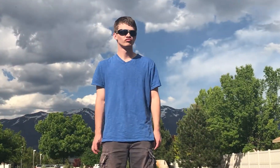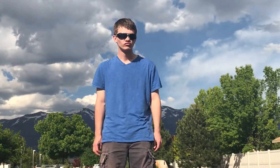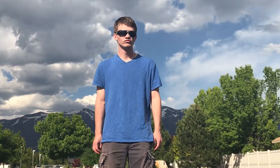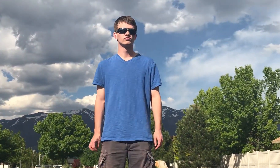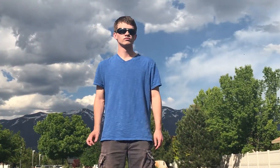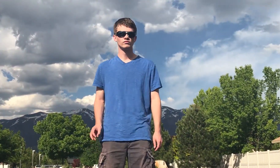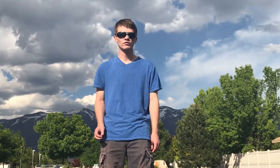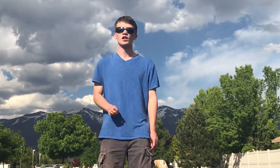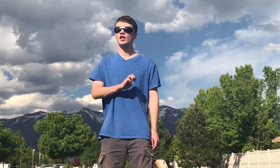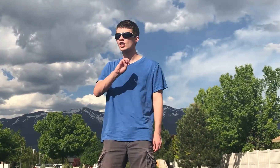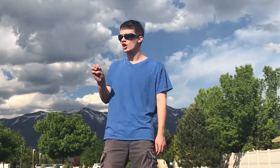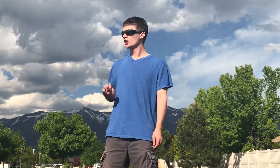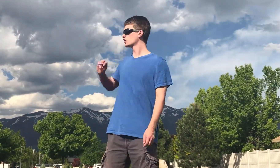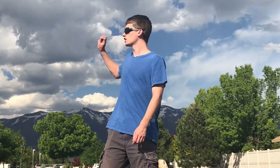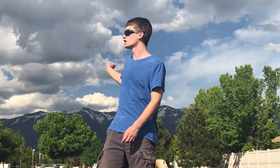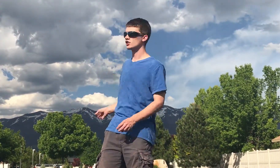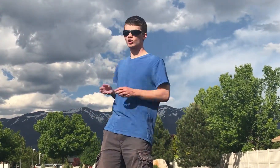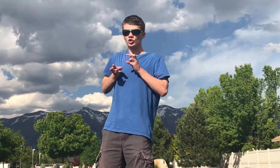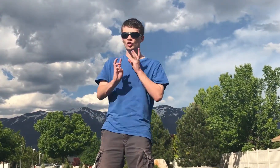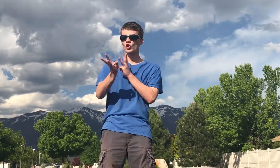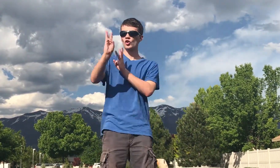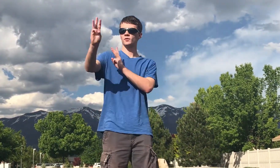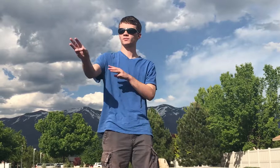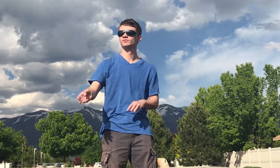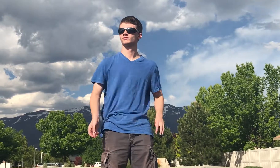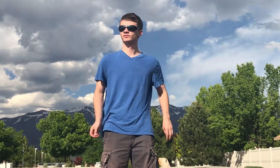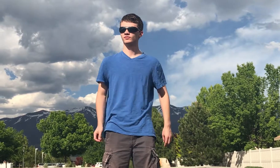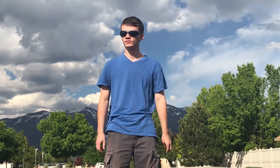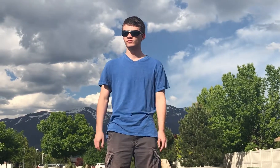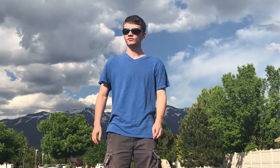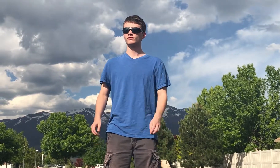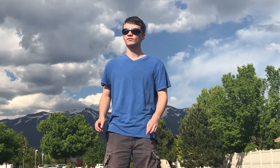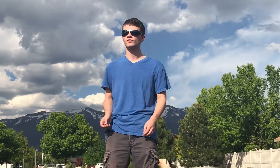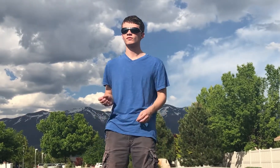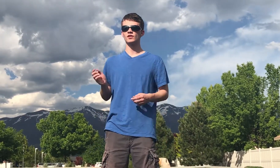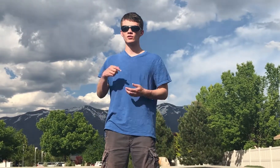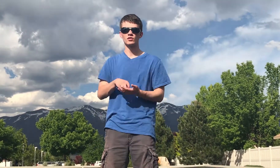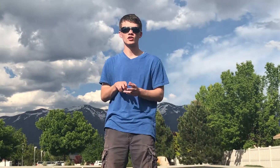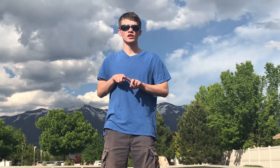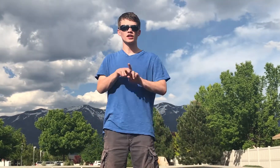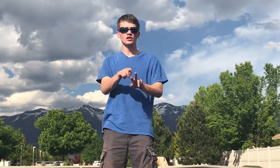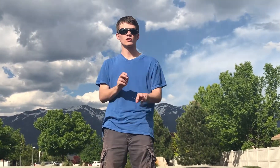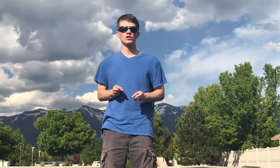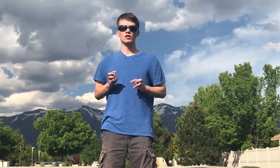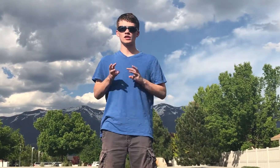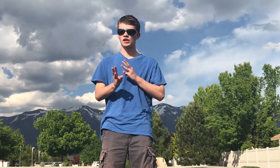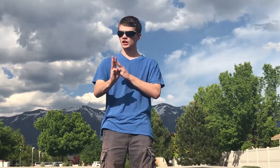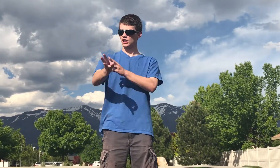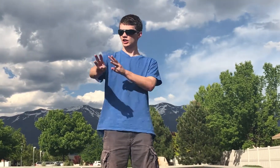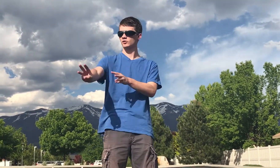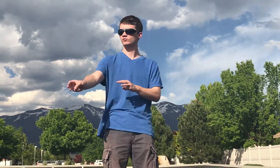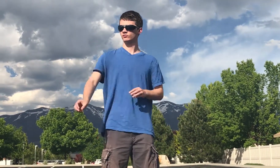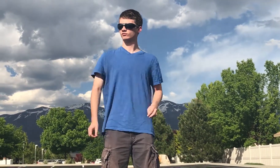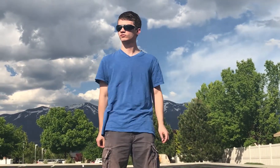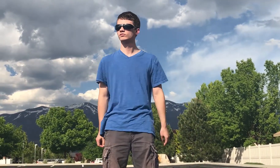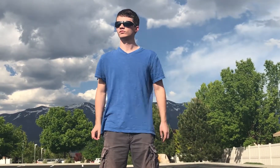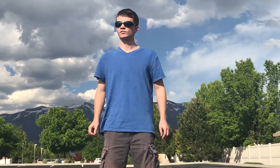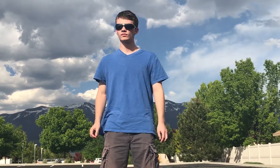All along the eastern shore Put your circuits in the sea This